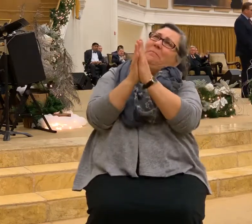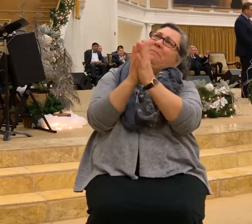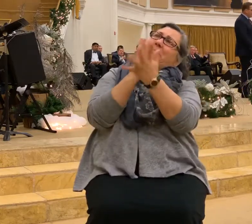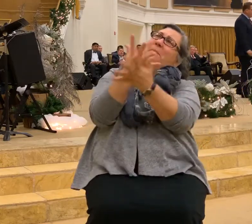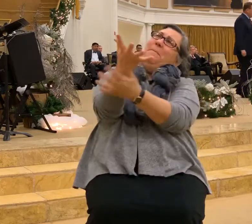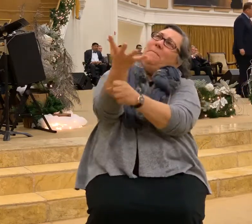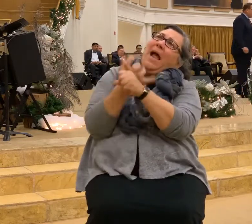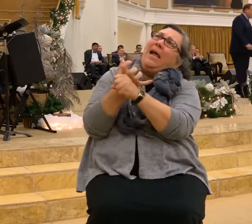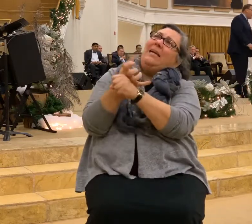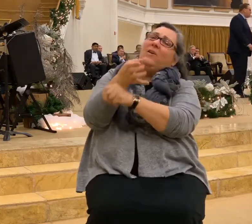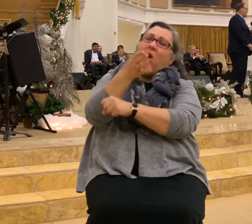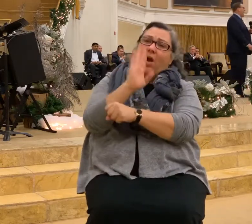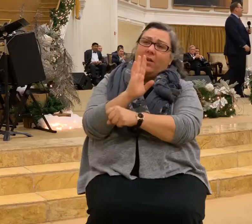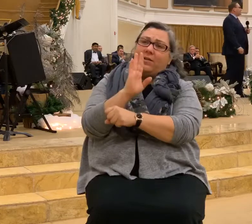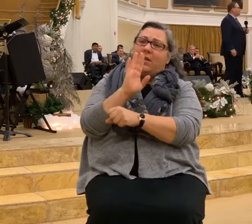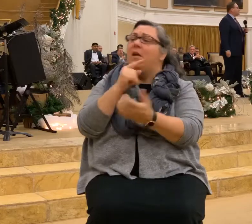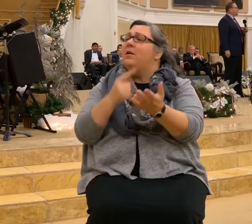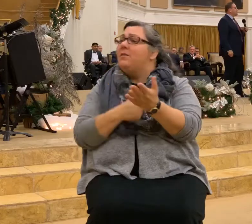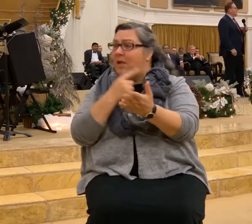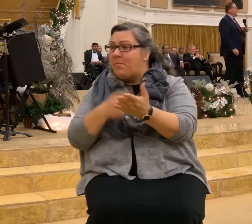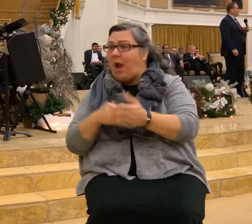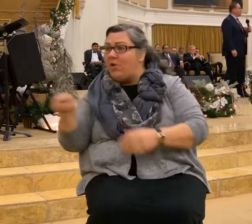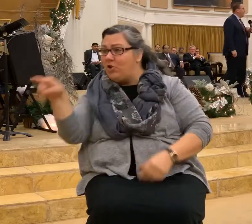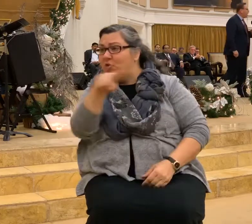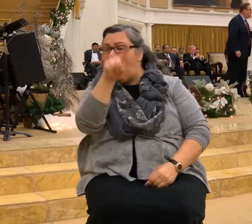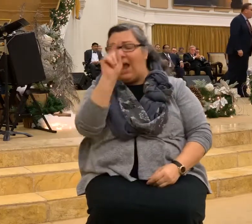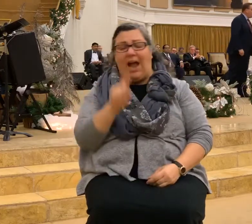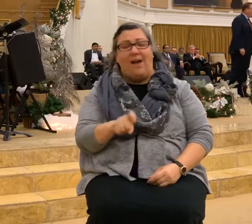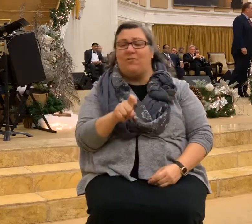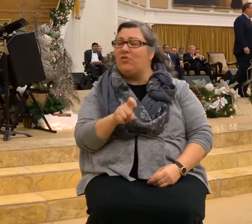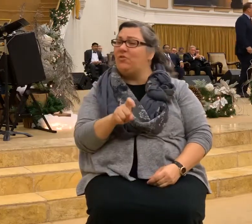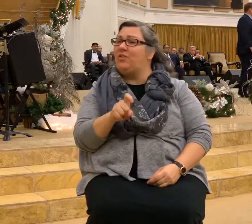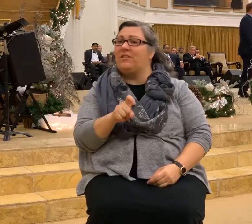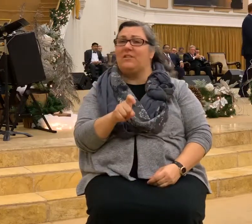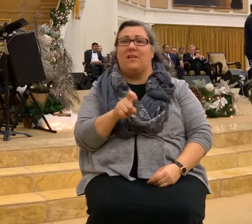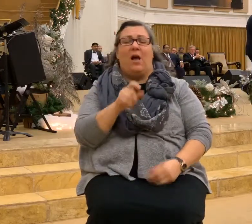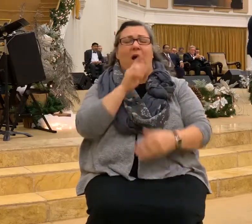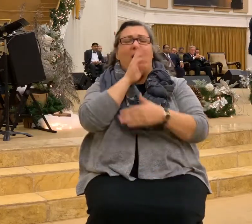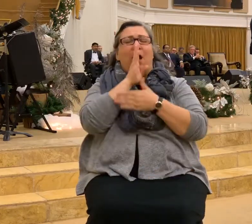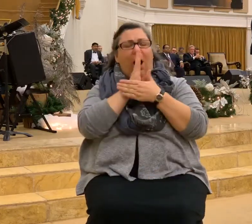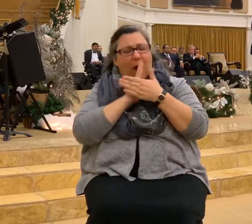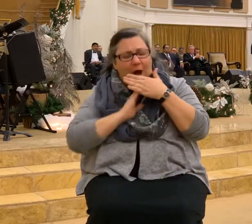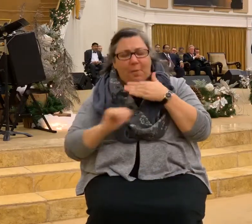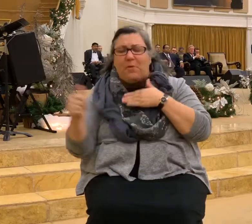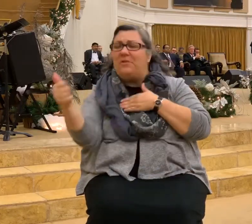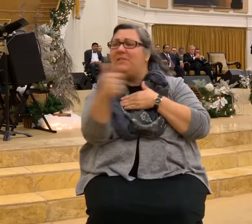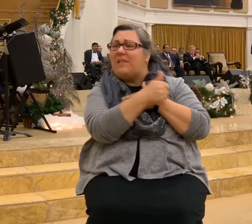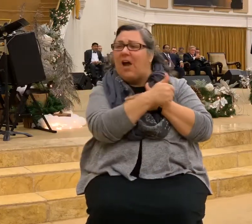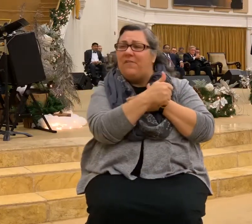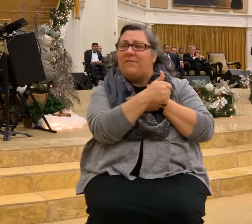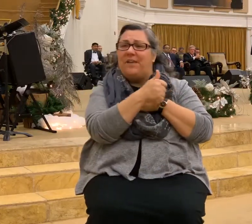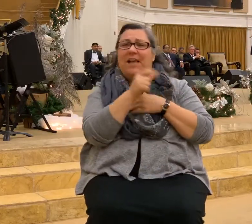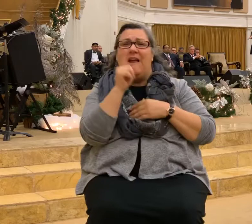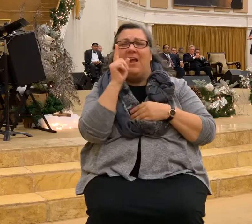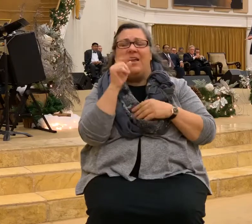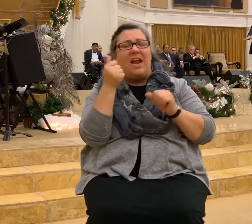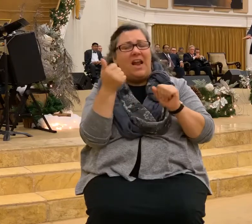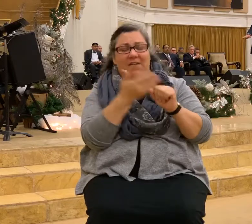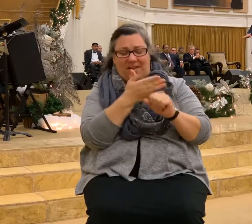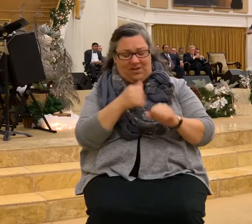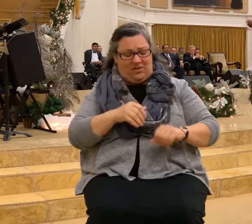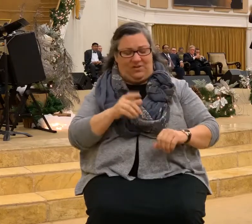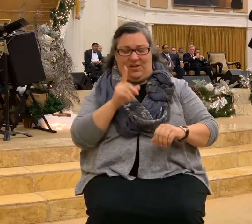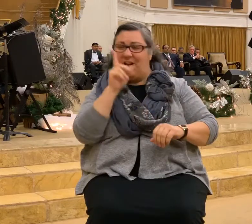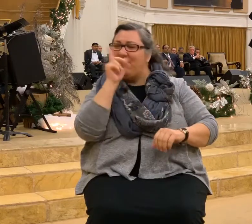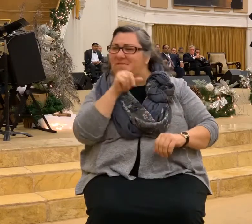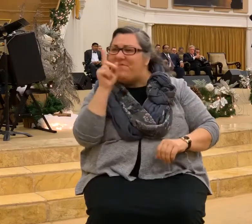begging. Sometimes you've just got to go with a humble spirit and put the facade down.